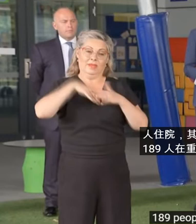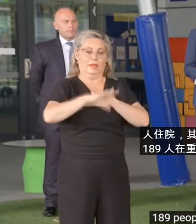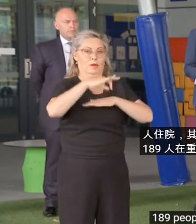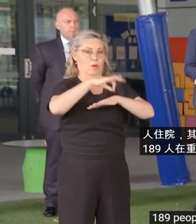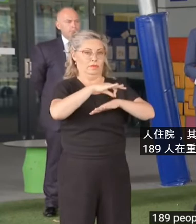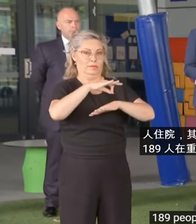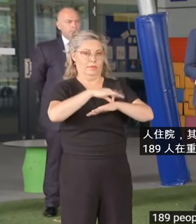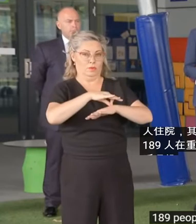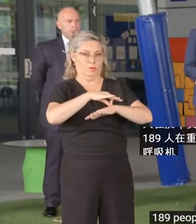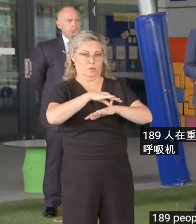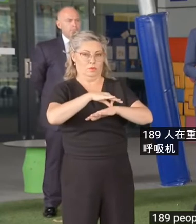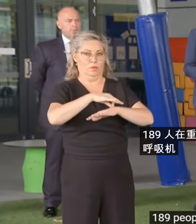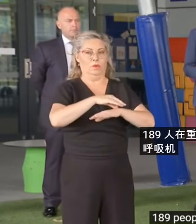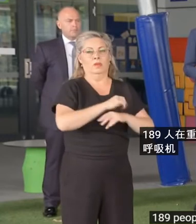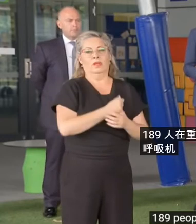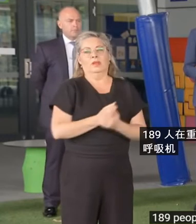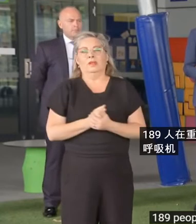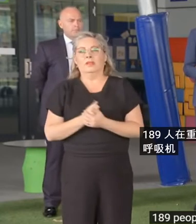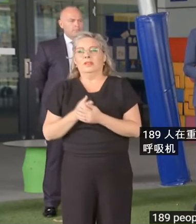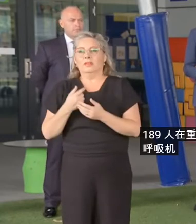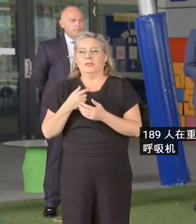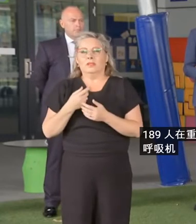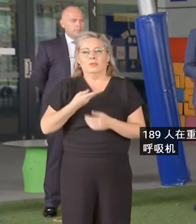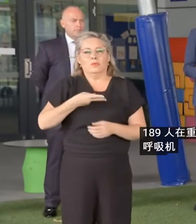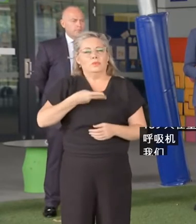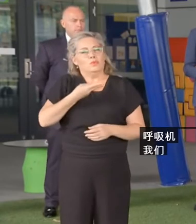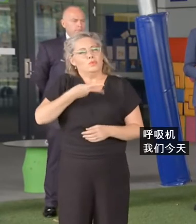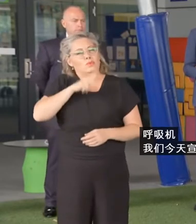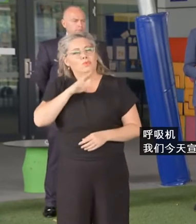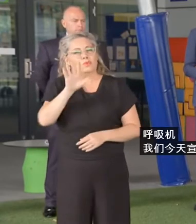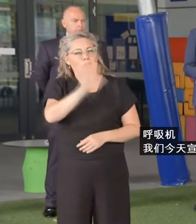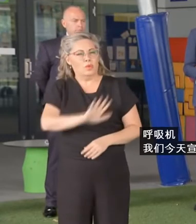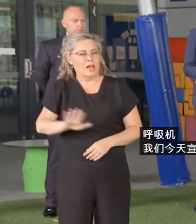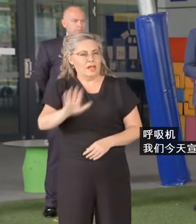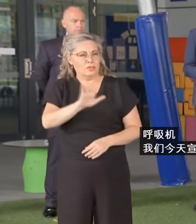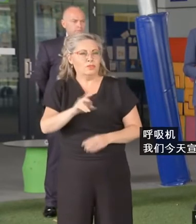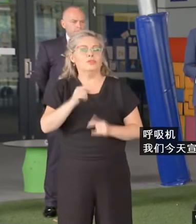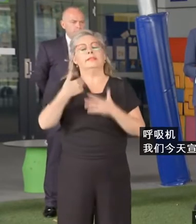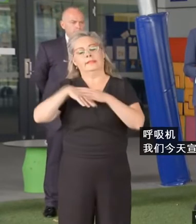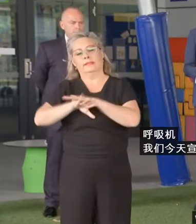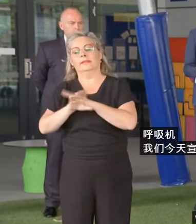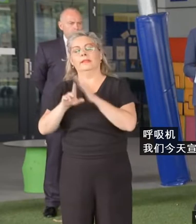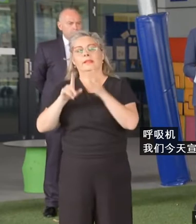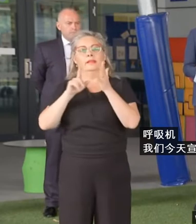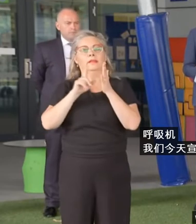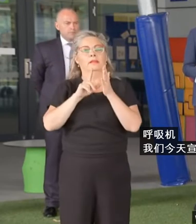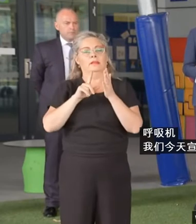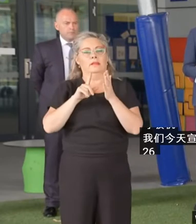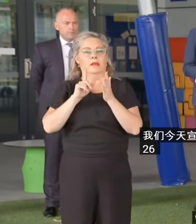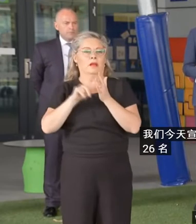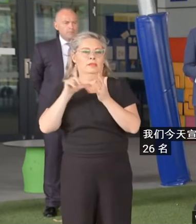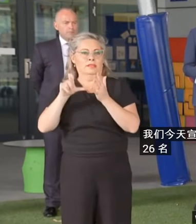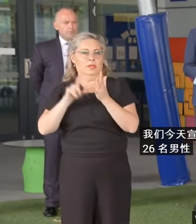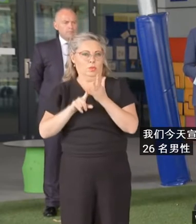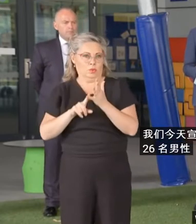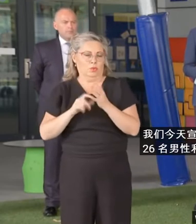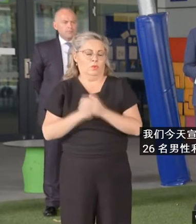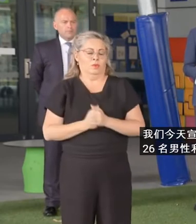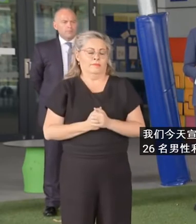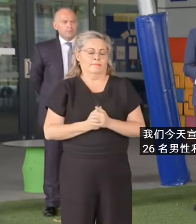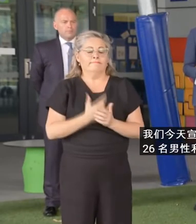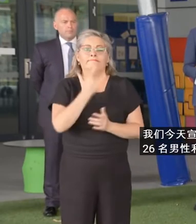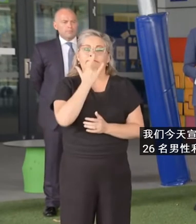whom 72 are ventilated. We are announcing the deaths of 34 individuals